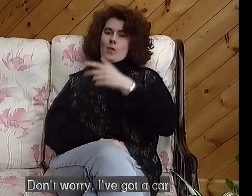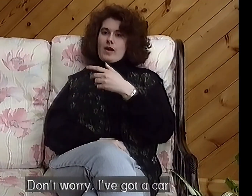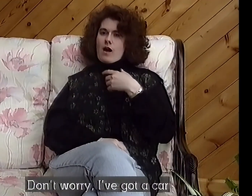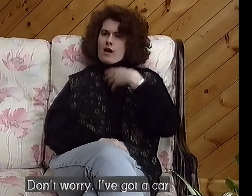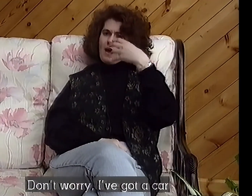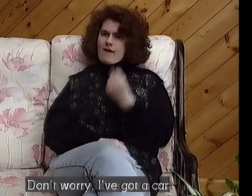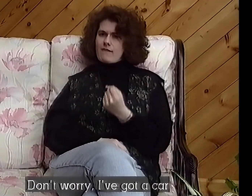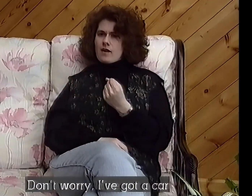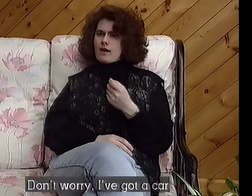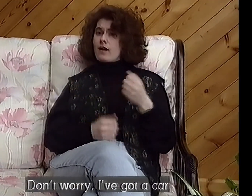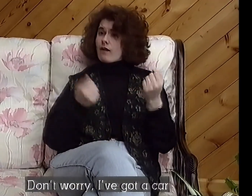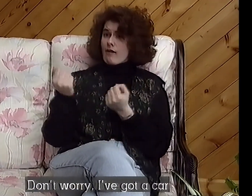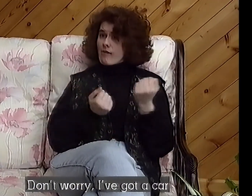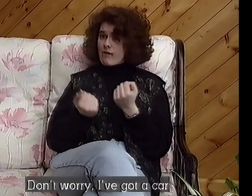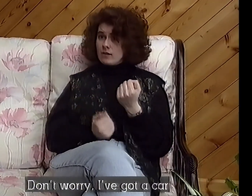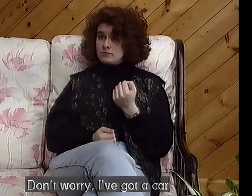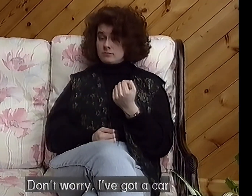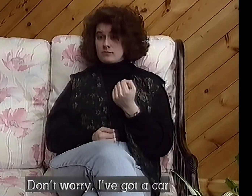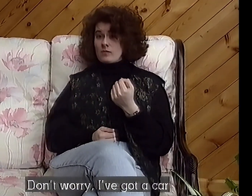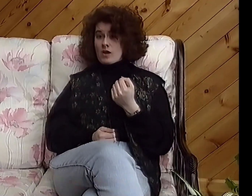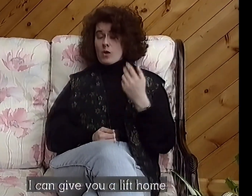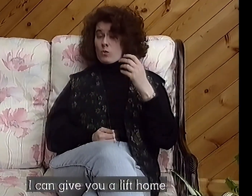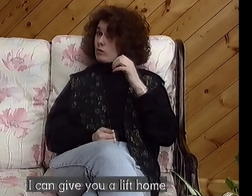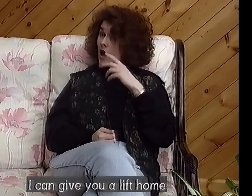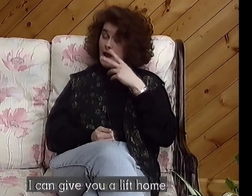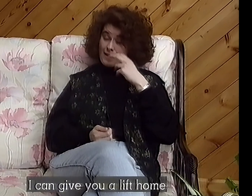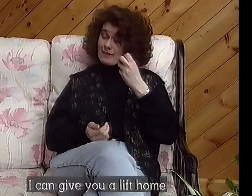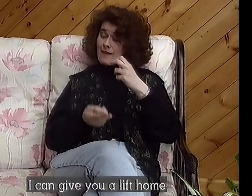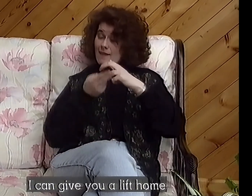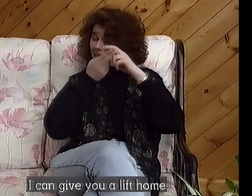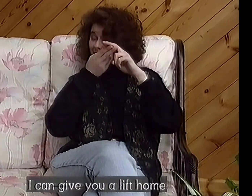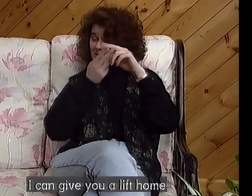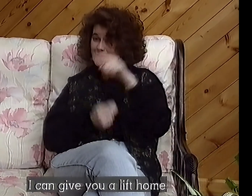Don't worry. I've got a car. I can give you a lift home.